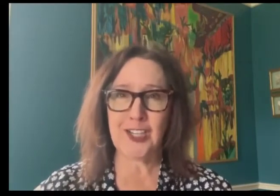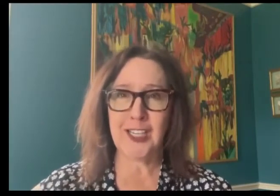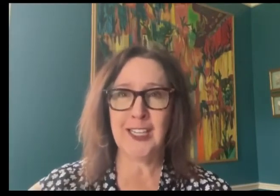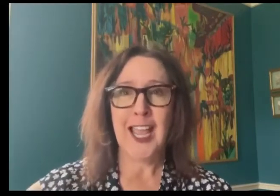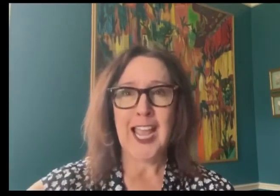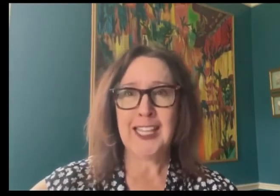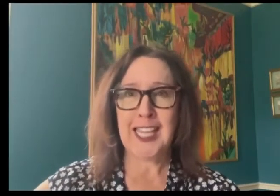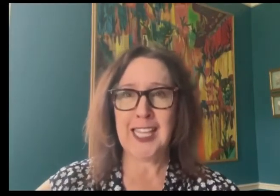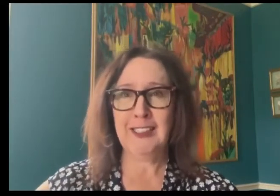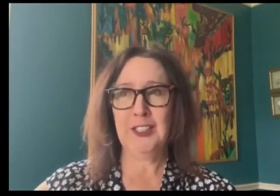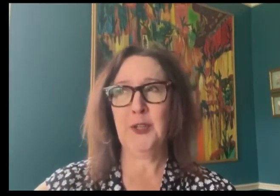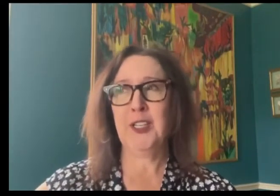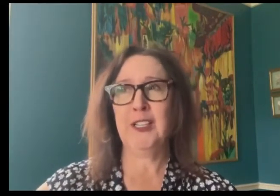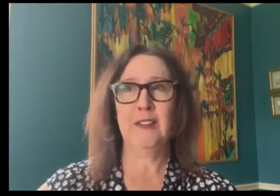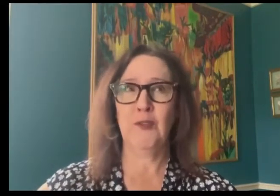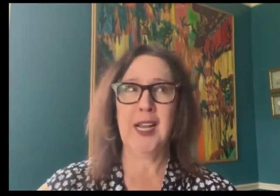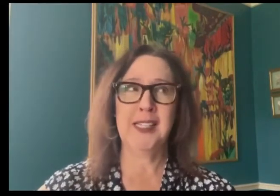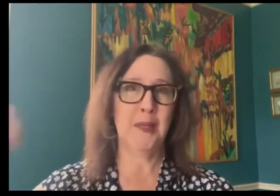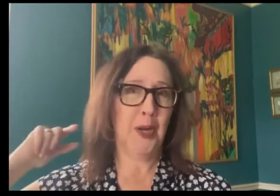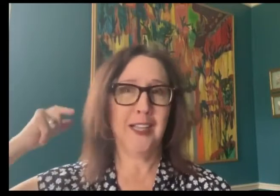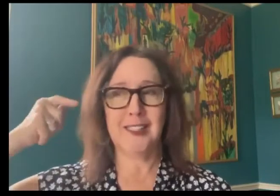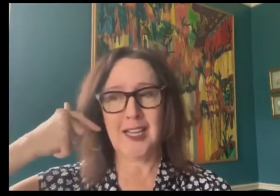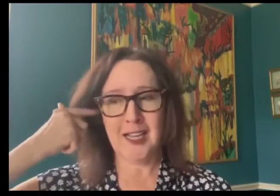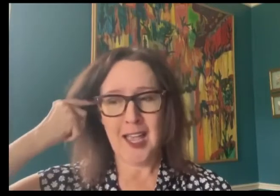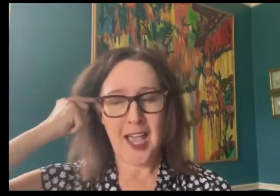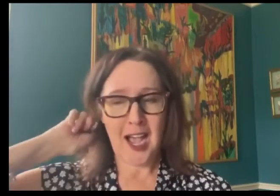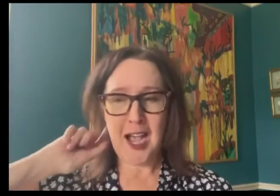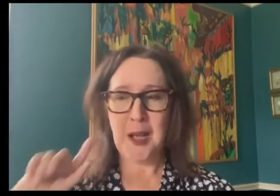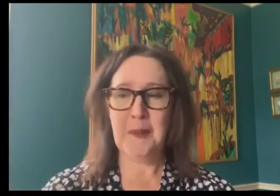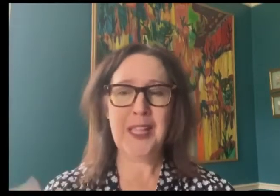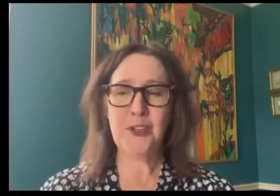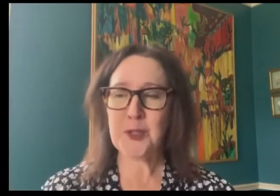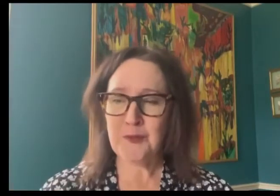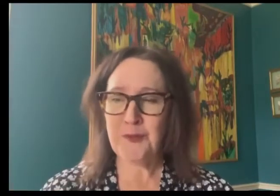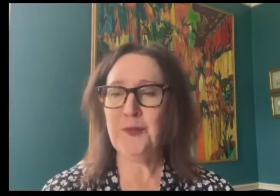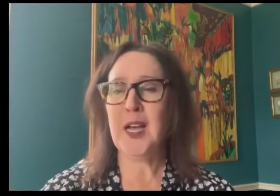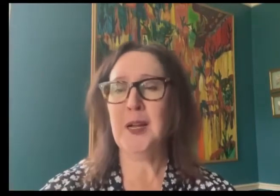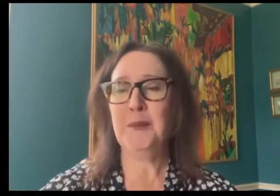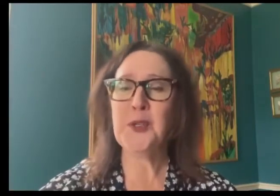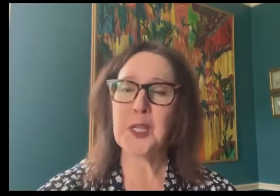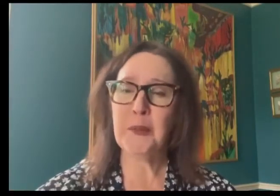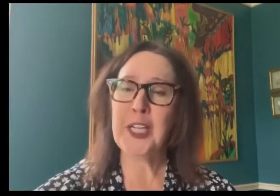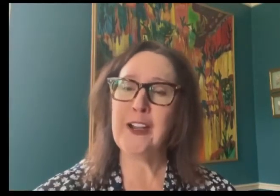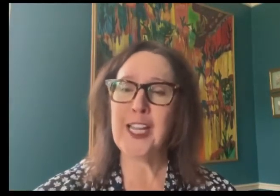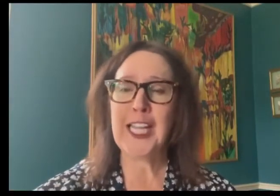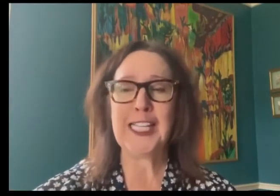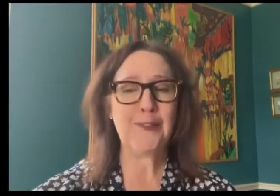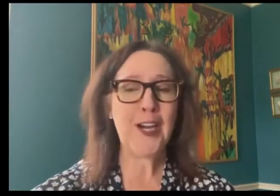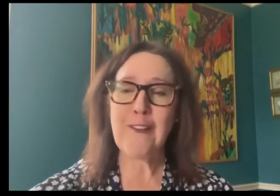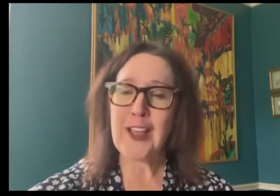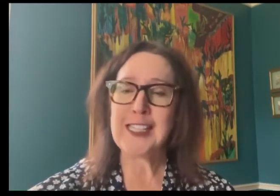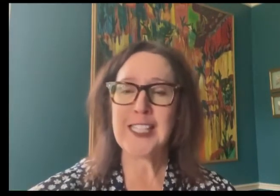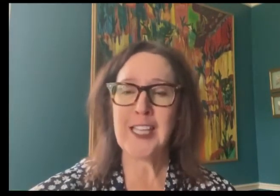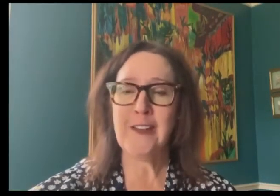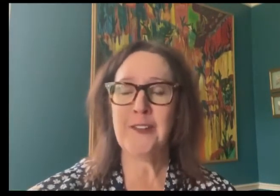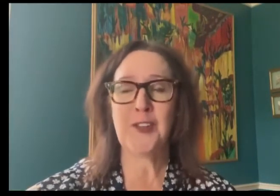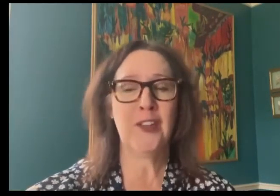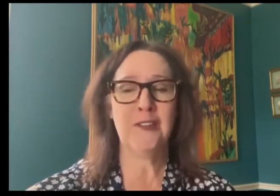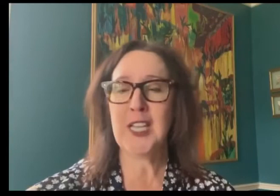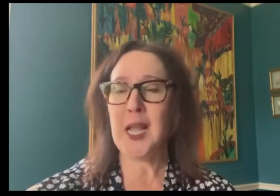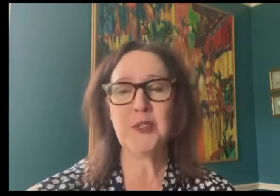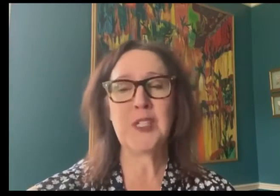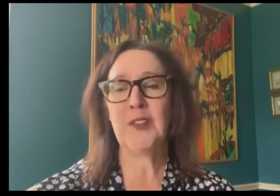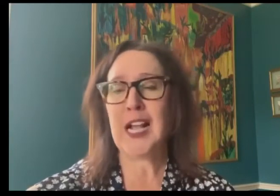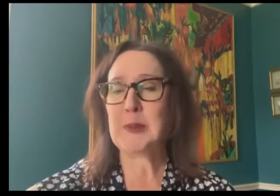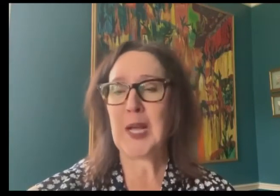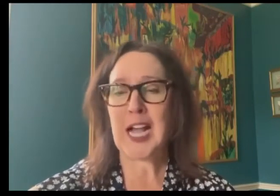next station, and they loaded rice and pasta. And there's music blaring. It's very festive, so